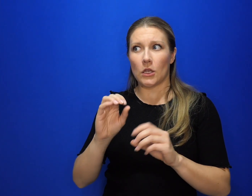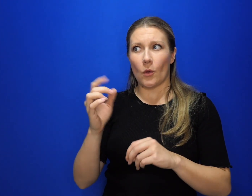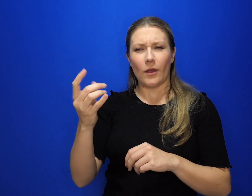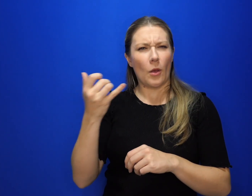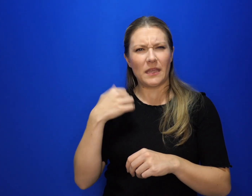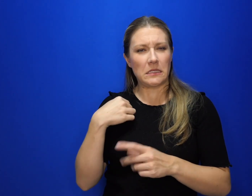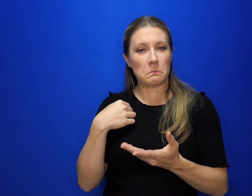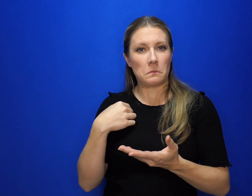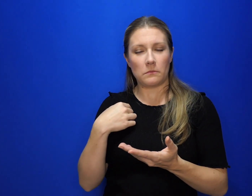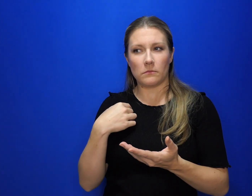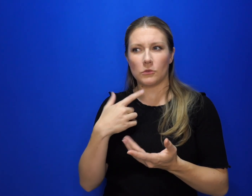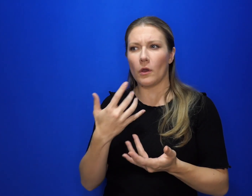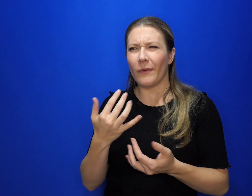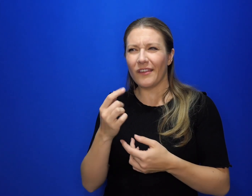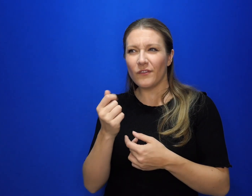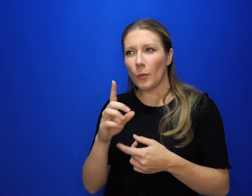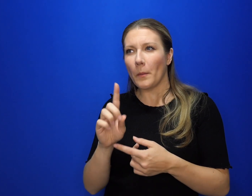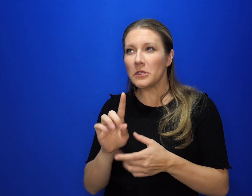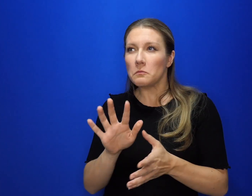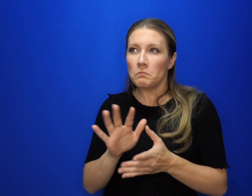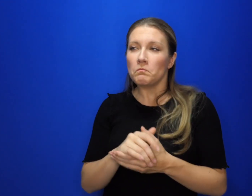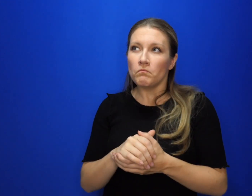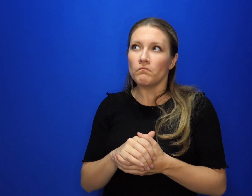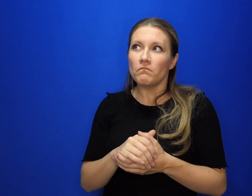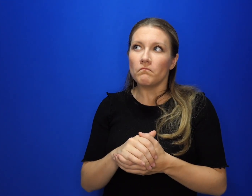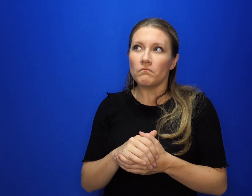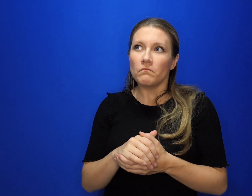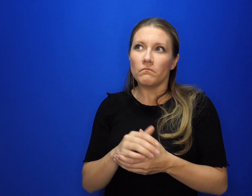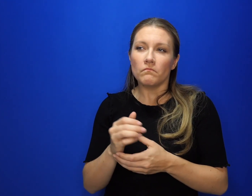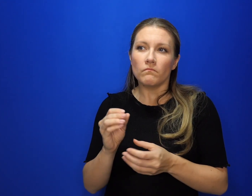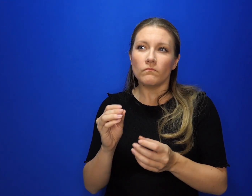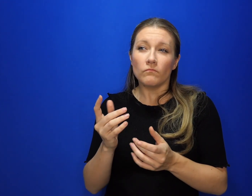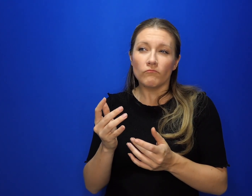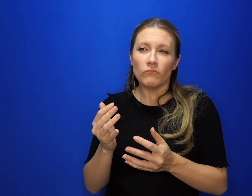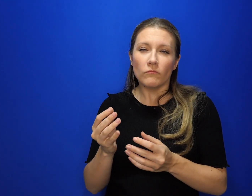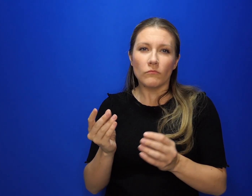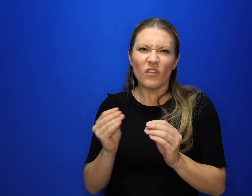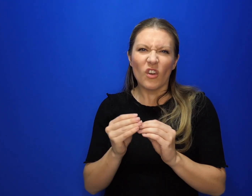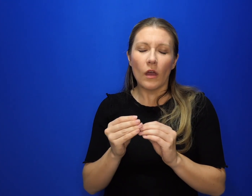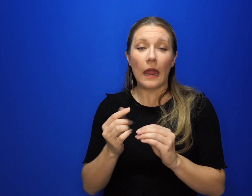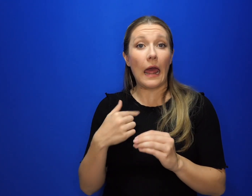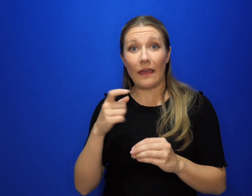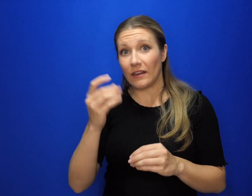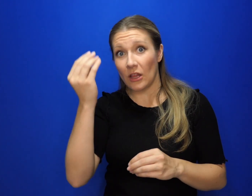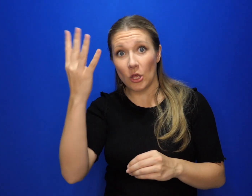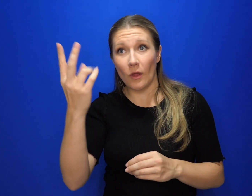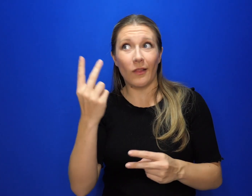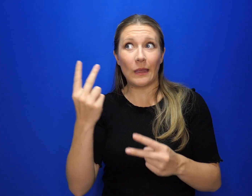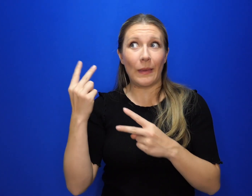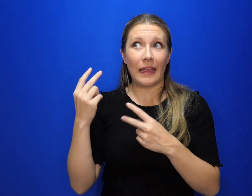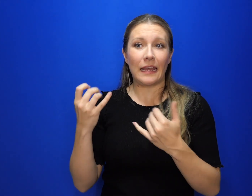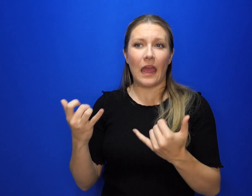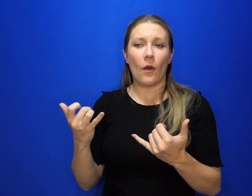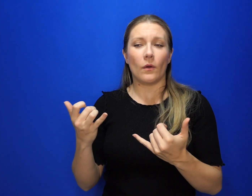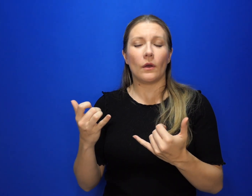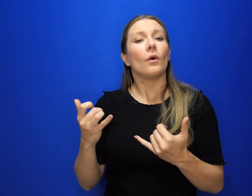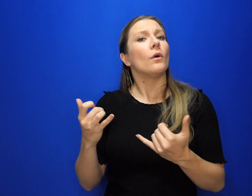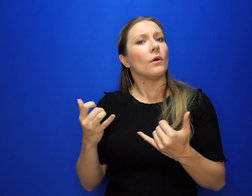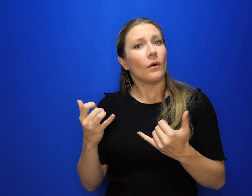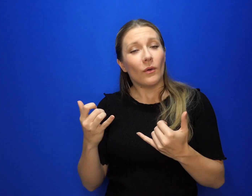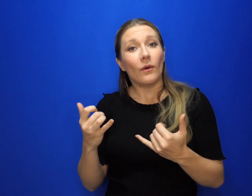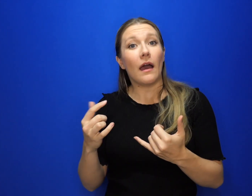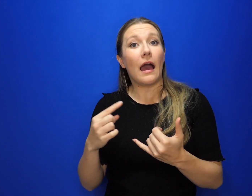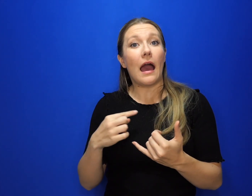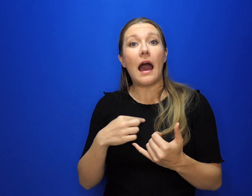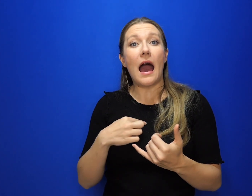and no one called me. So I waited a couple of minutes and I waited a couple more. And I have to tell you, I mean, looking back on